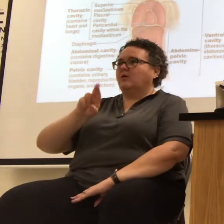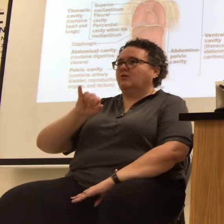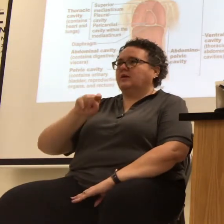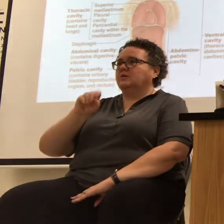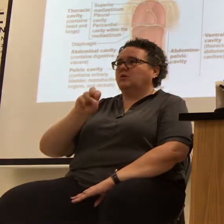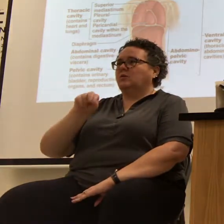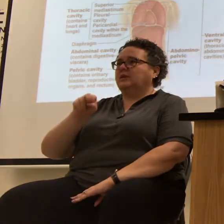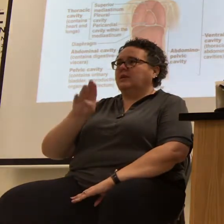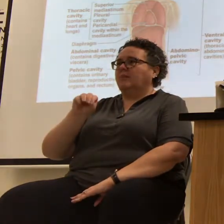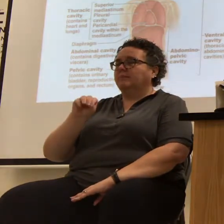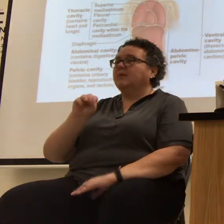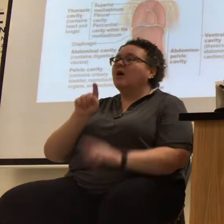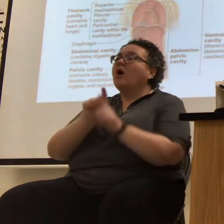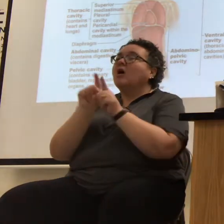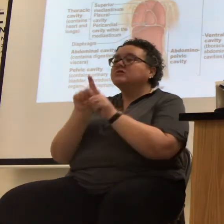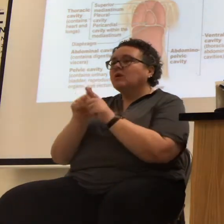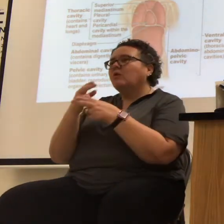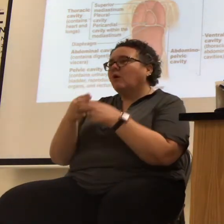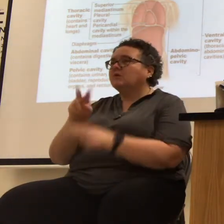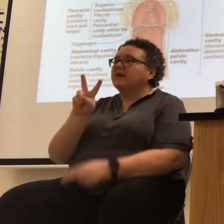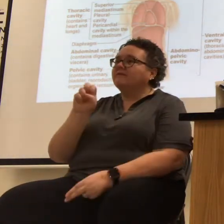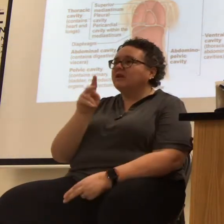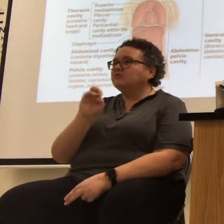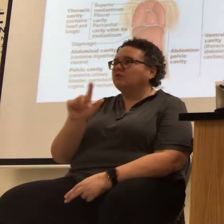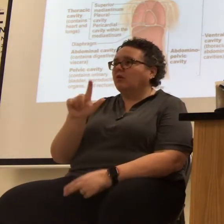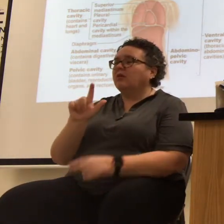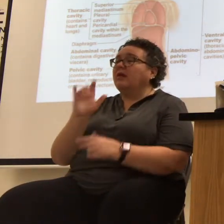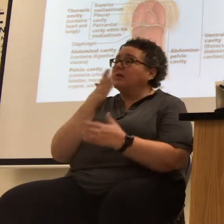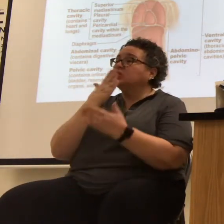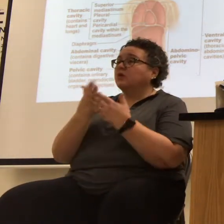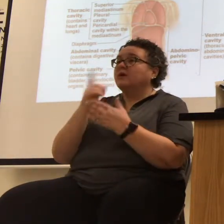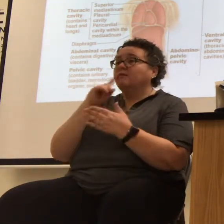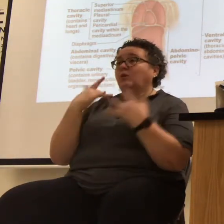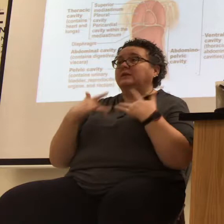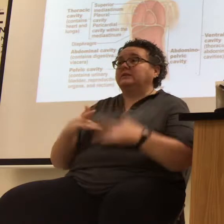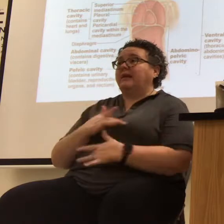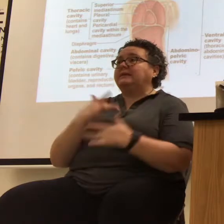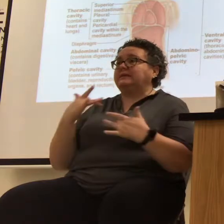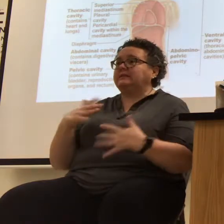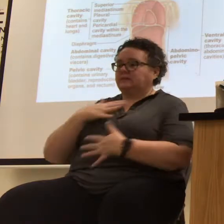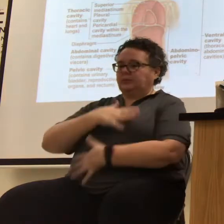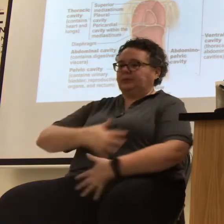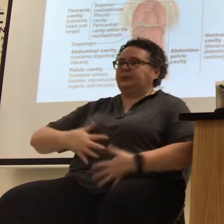the ventral body cavity, and that's good for the spaces. Okay.